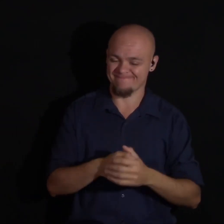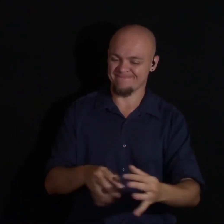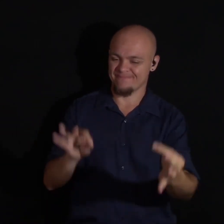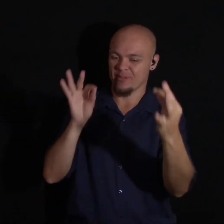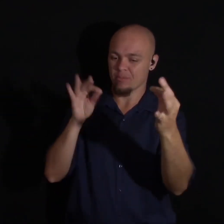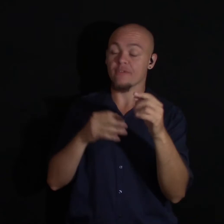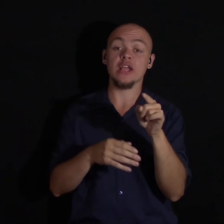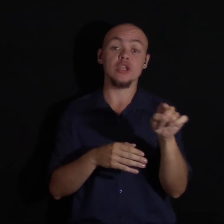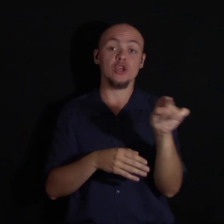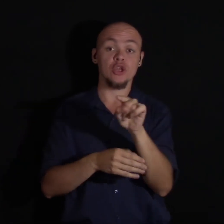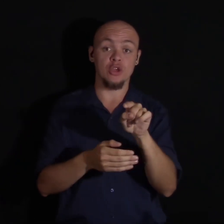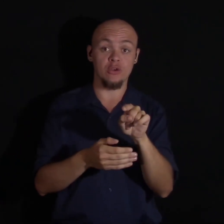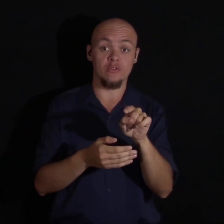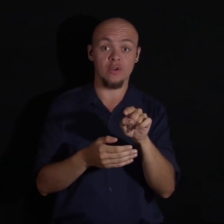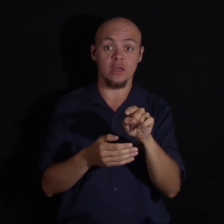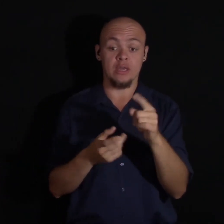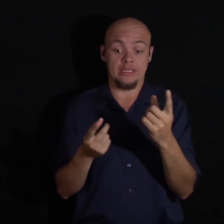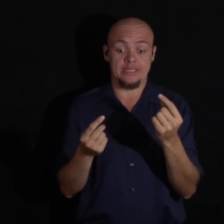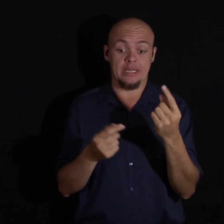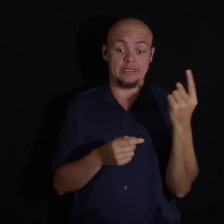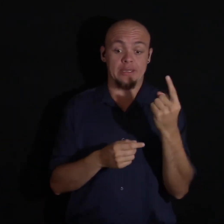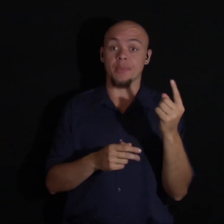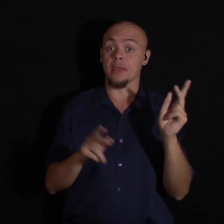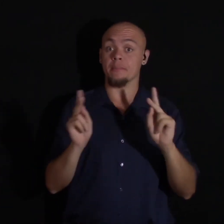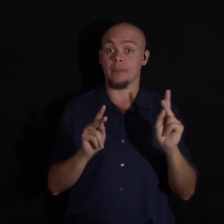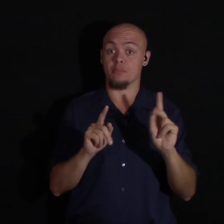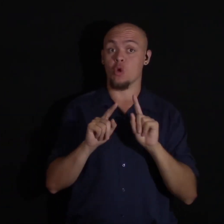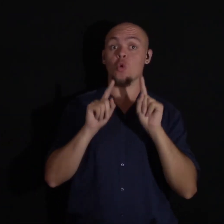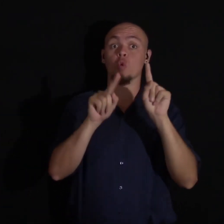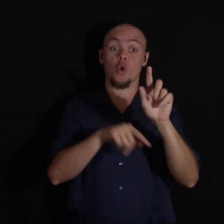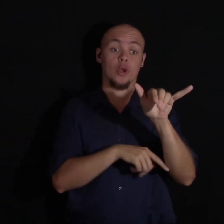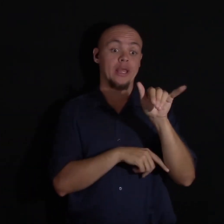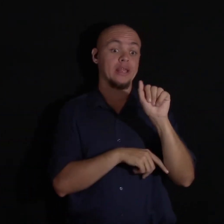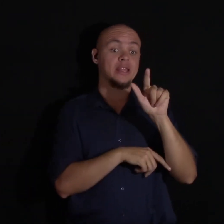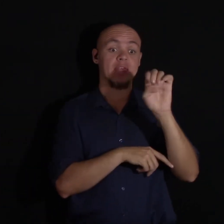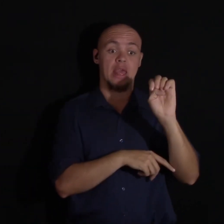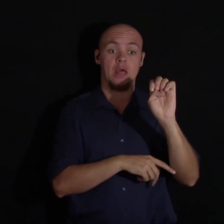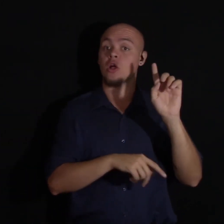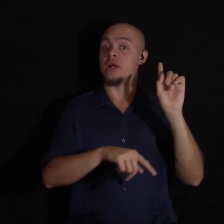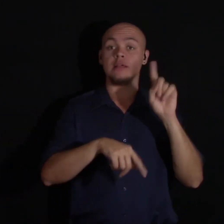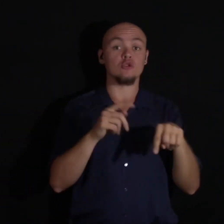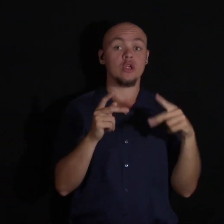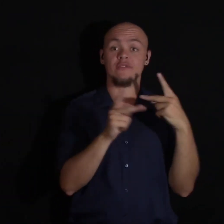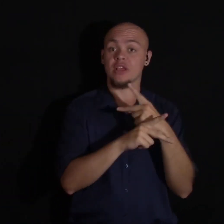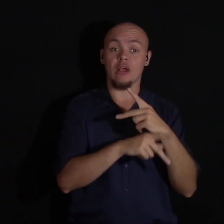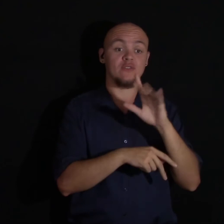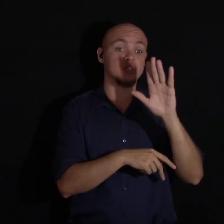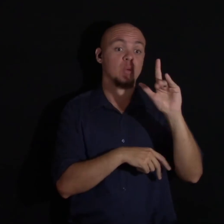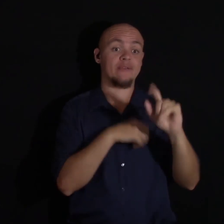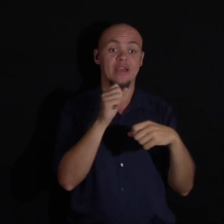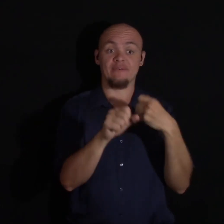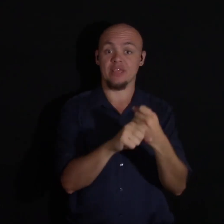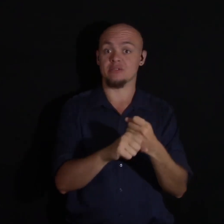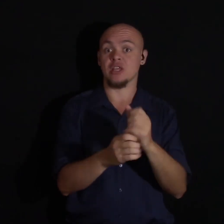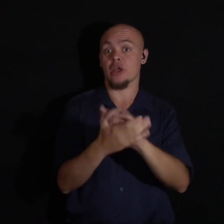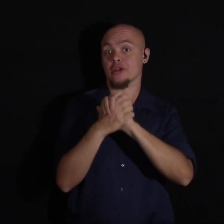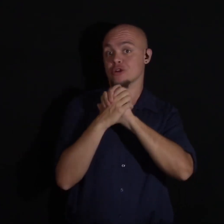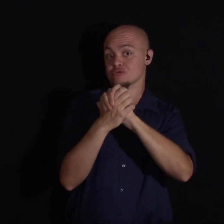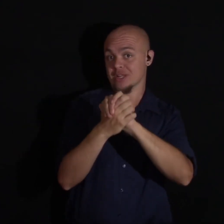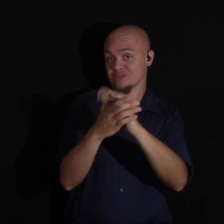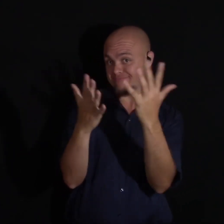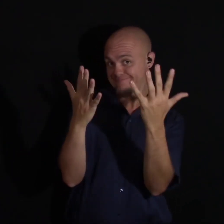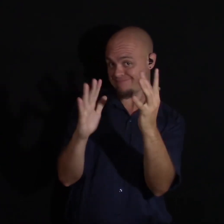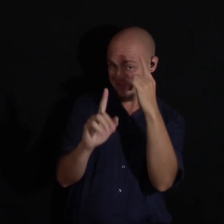Fantastic. You have all just done something that people who went to Yale could not figure out for 25 years. Congratulations. Give yourselves a hand.